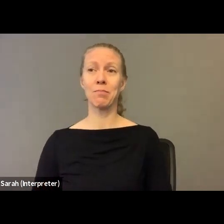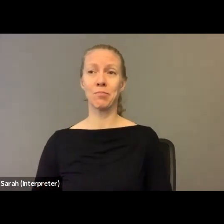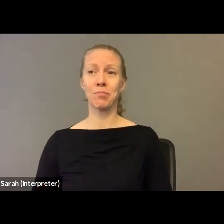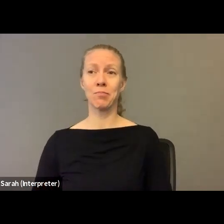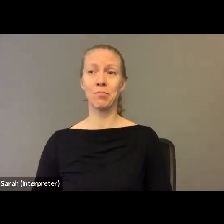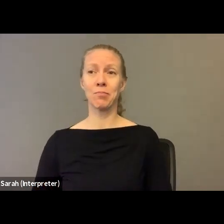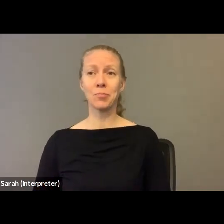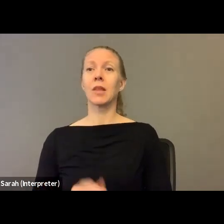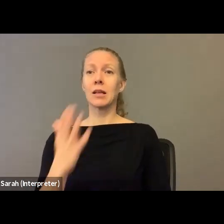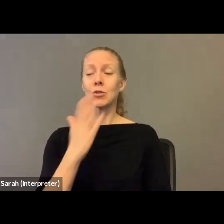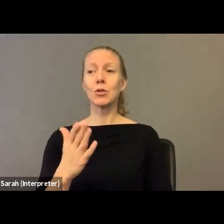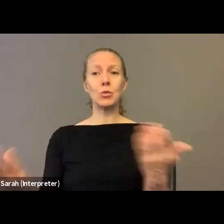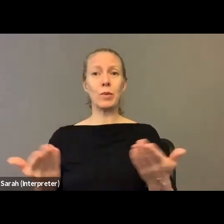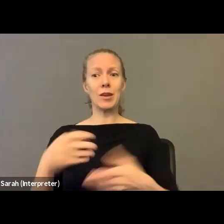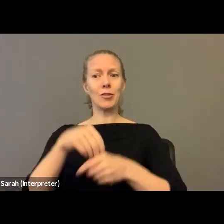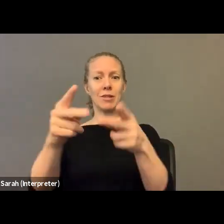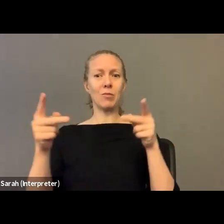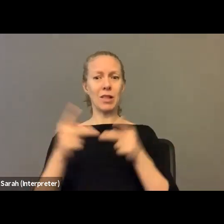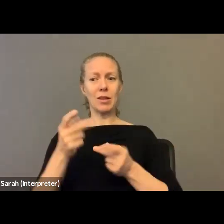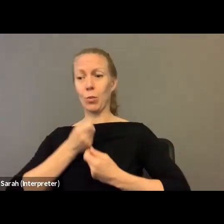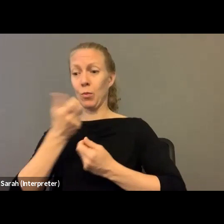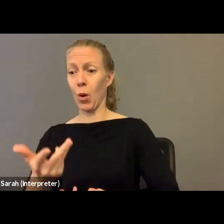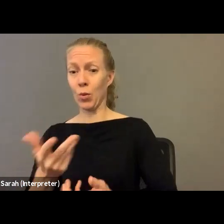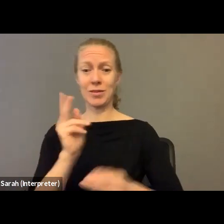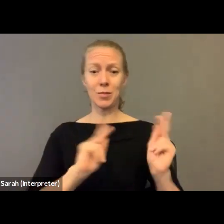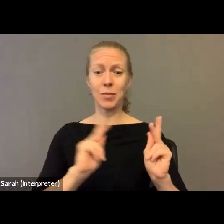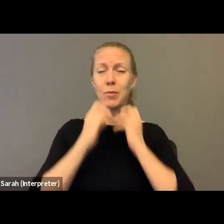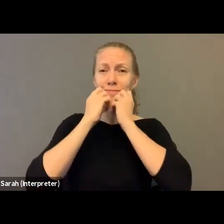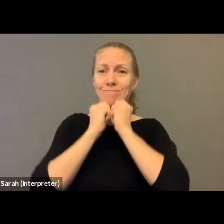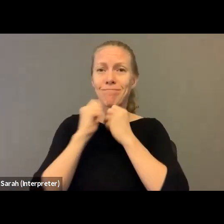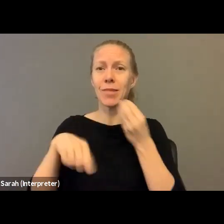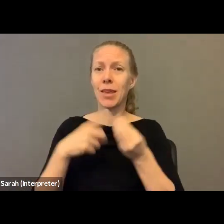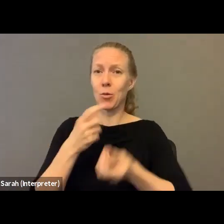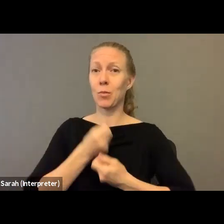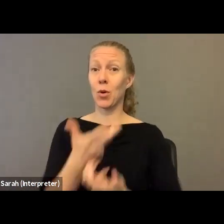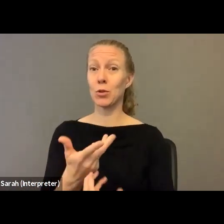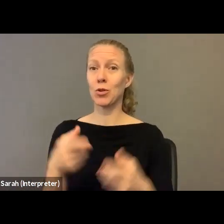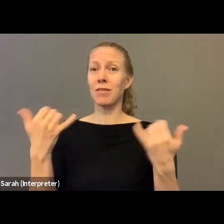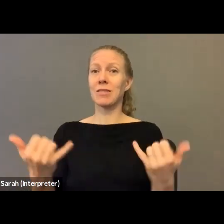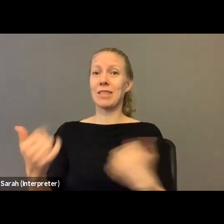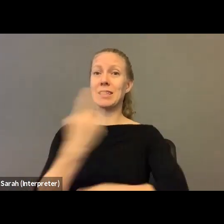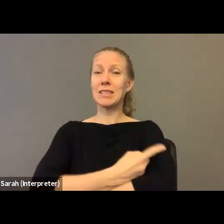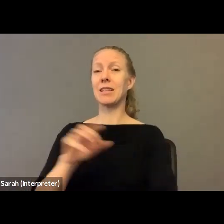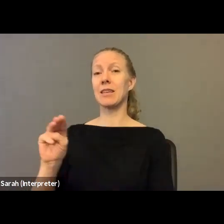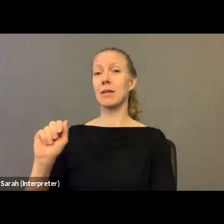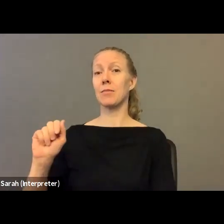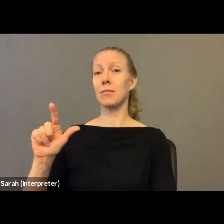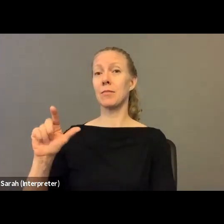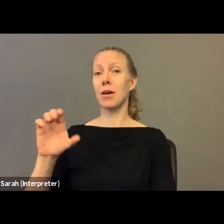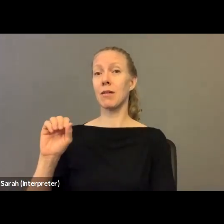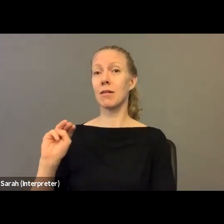it's good to be in a place with poets and people care about poetry on this day that Malcolm was taken from us on this birthday